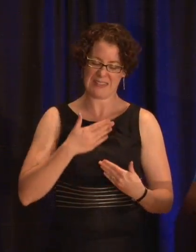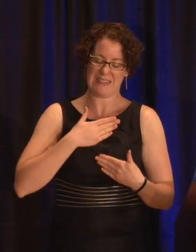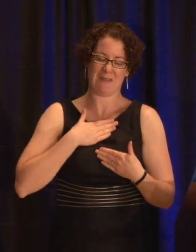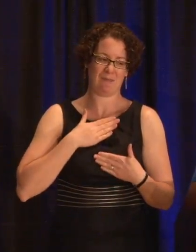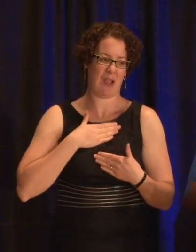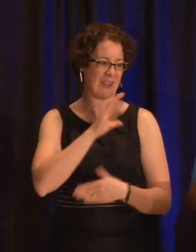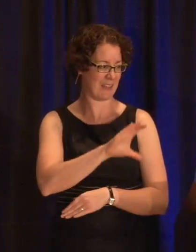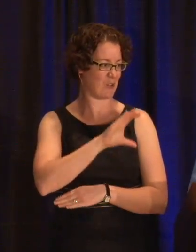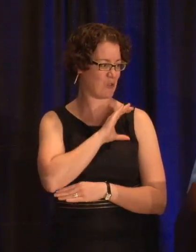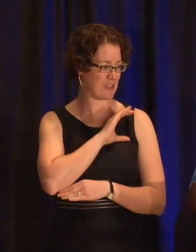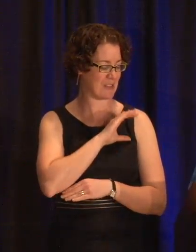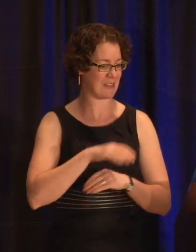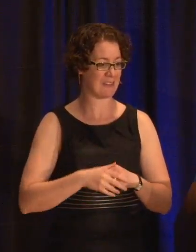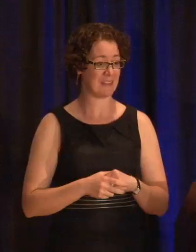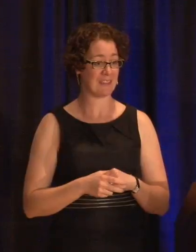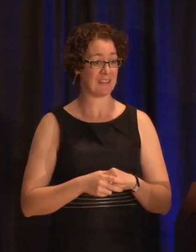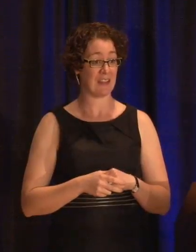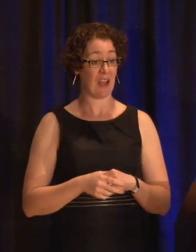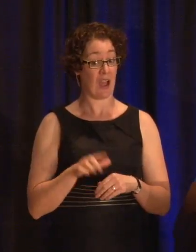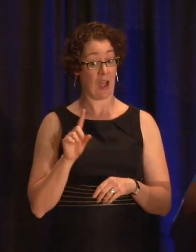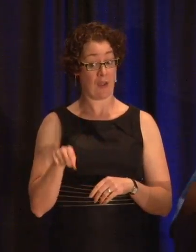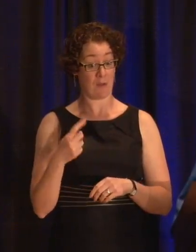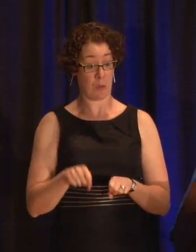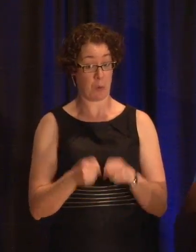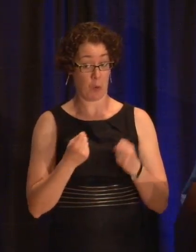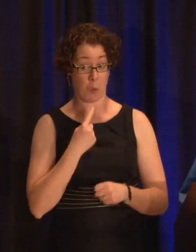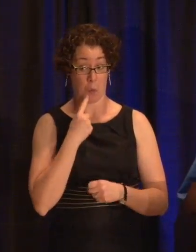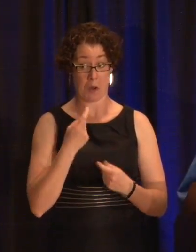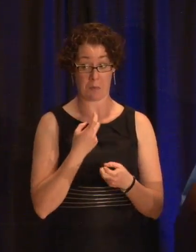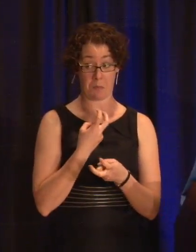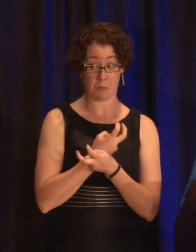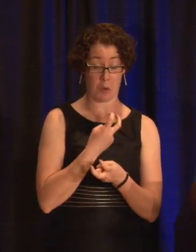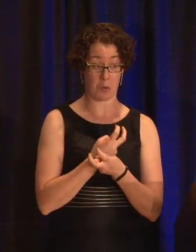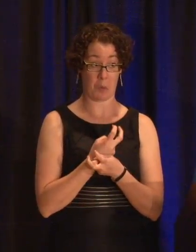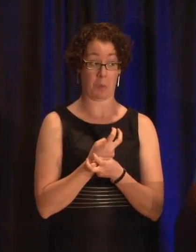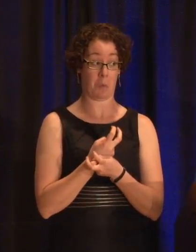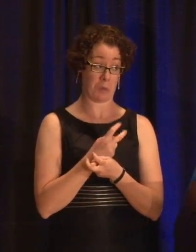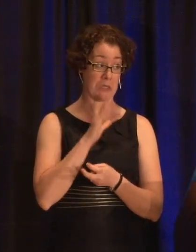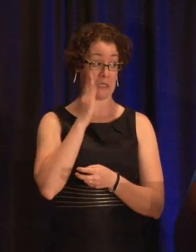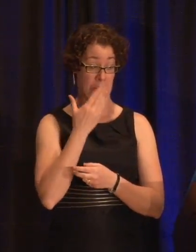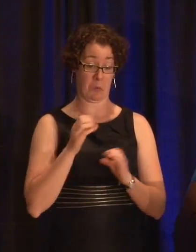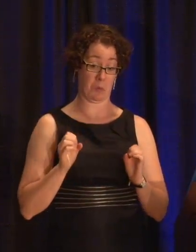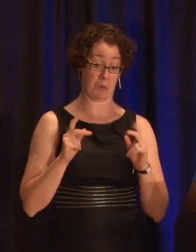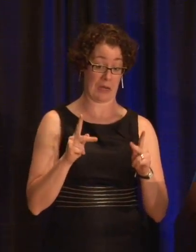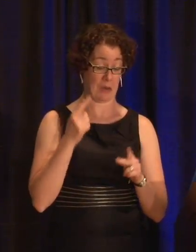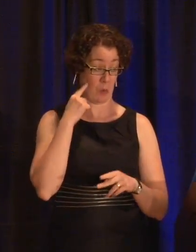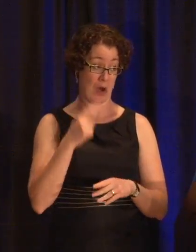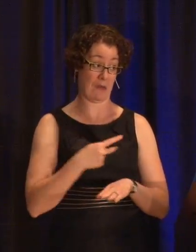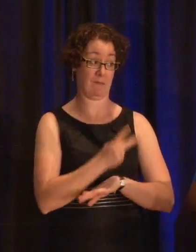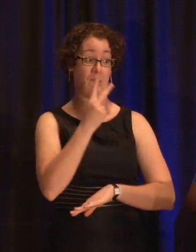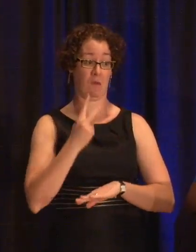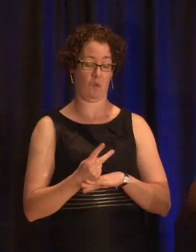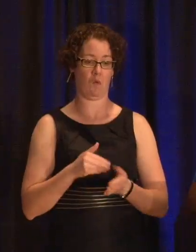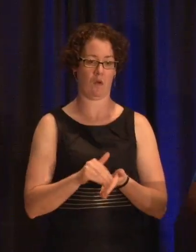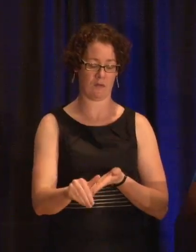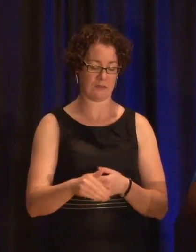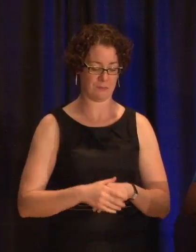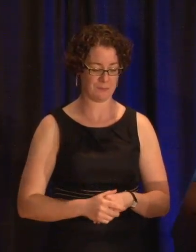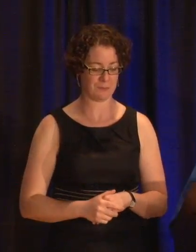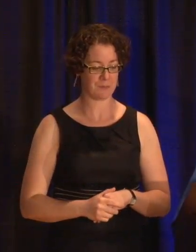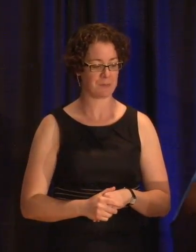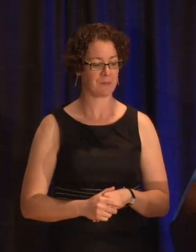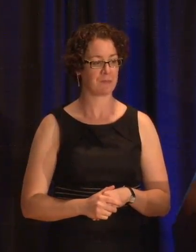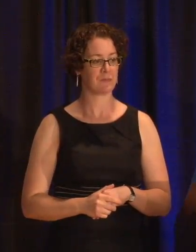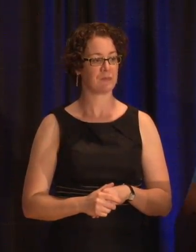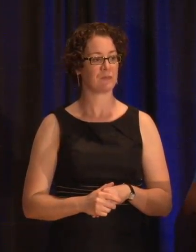characteristics, and the fact that I have only ever broken one bone seems unfathomable considering my track record. I